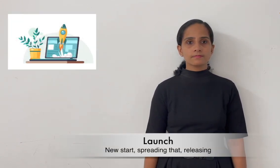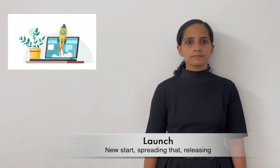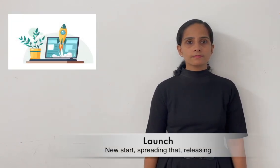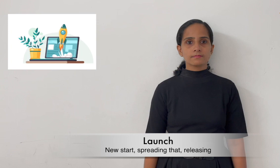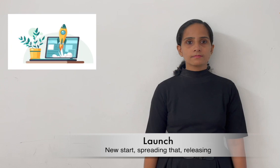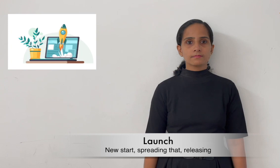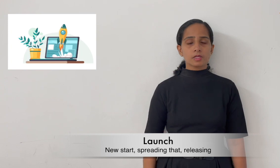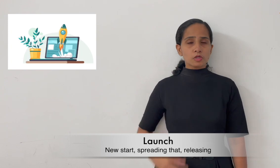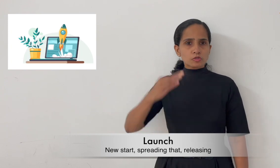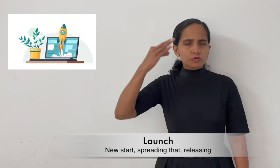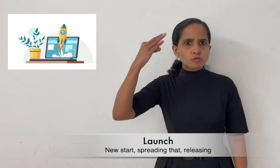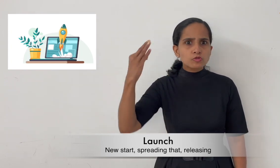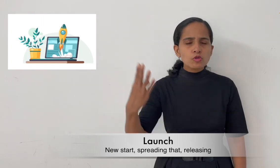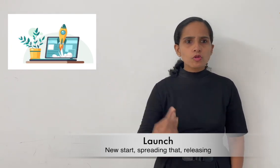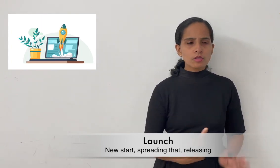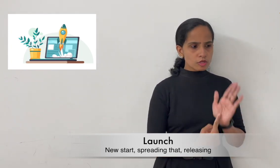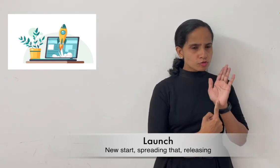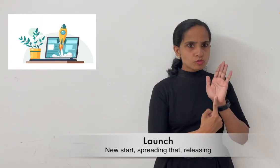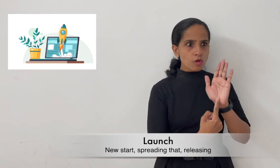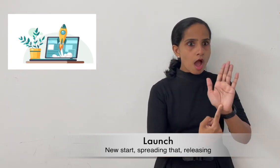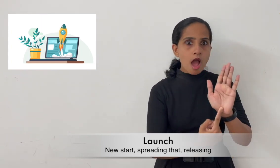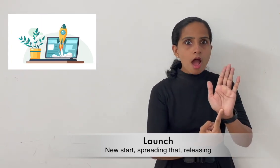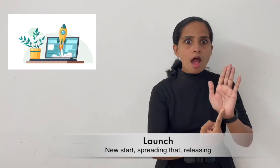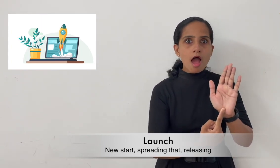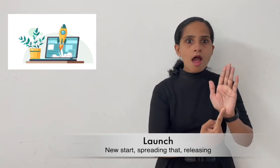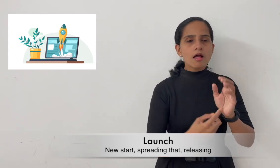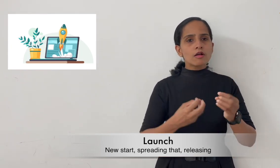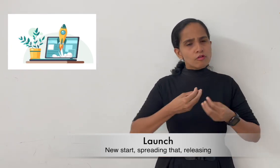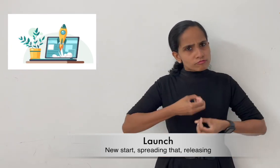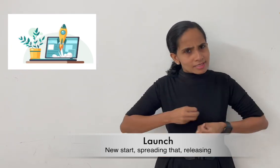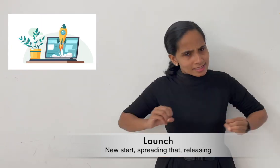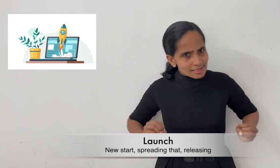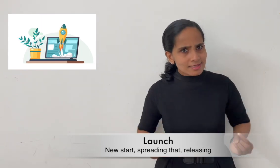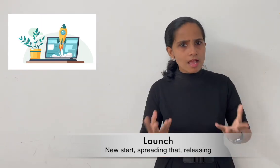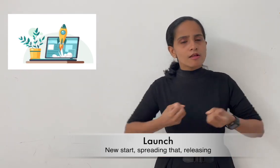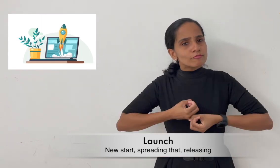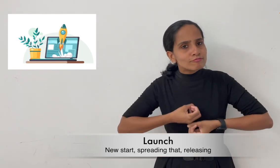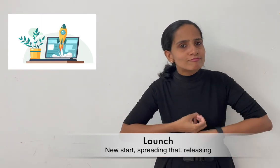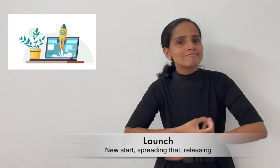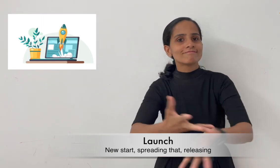Launch.